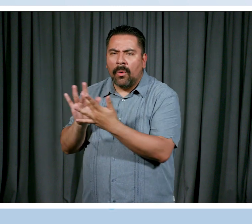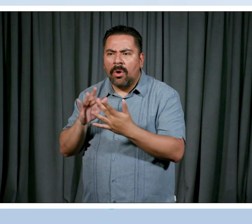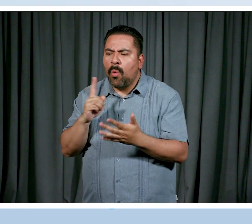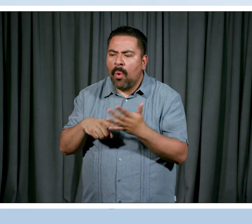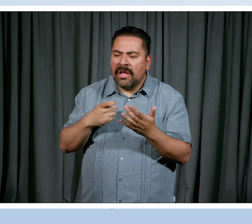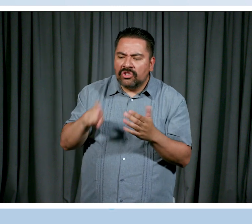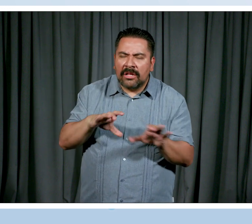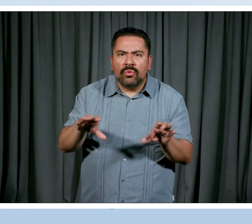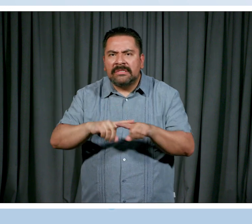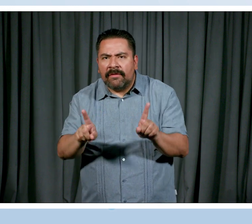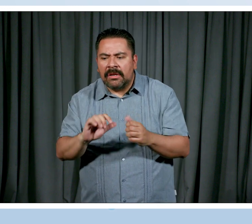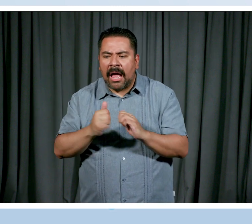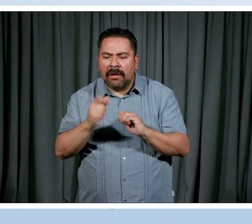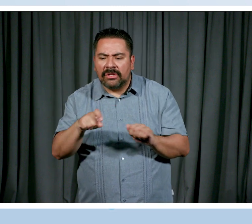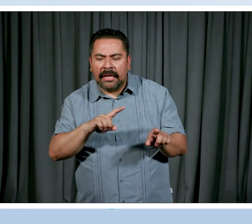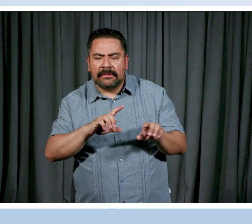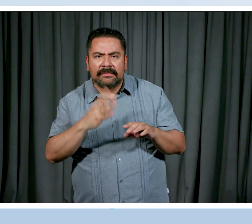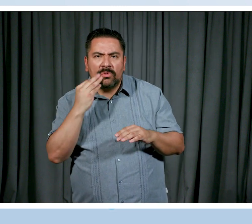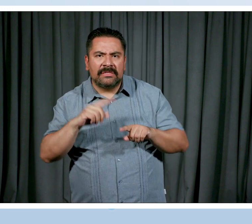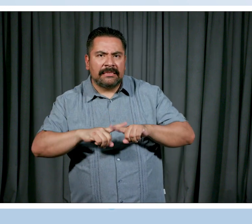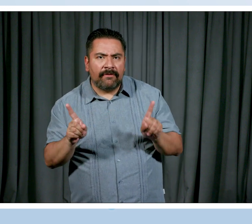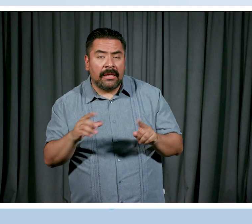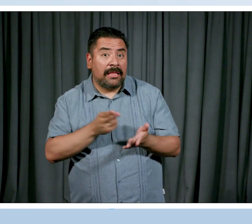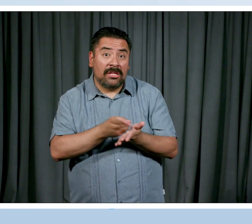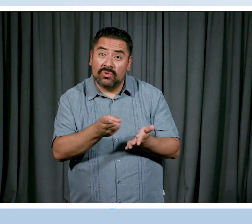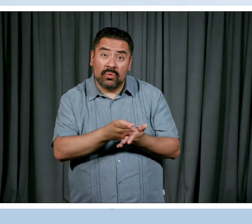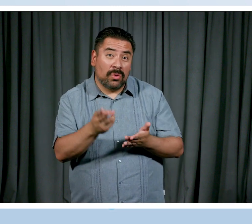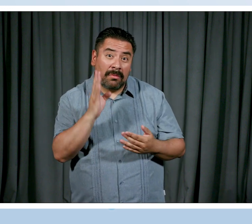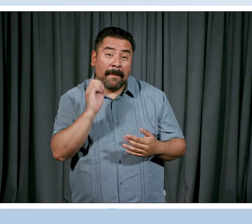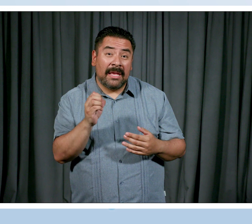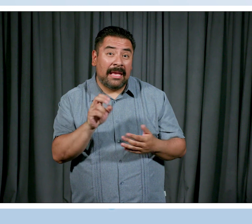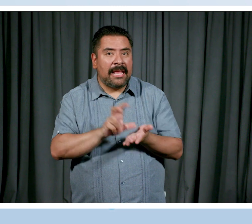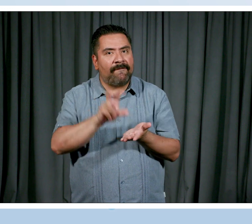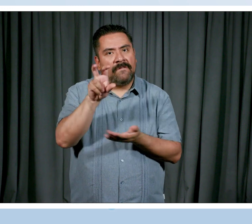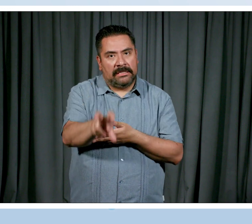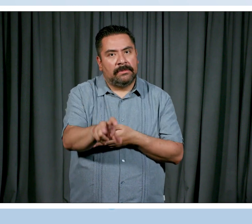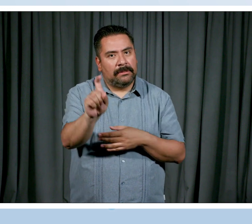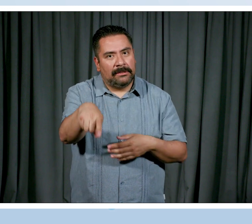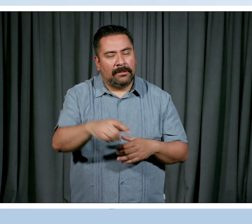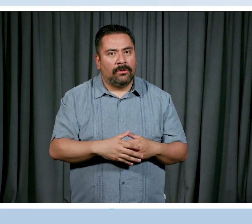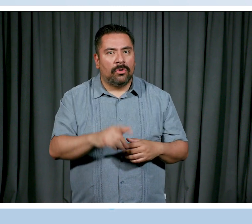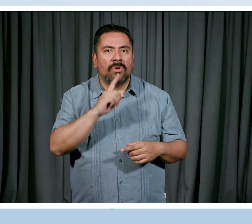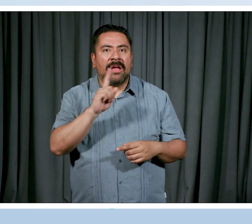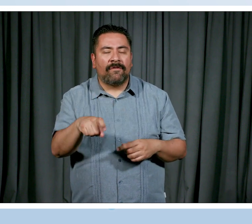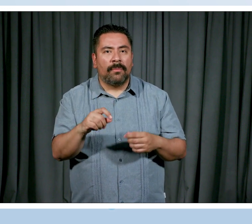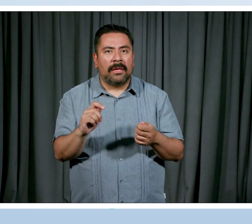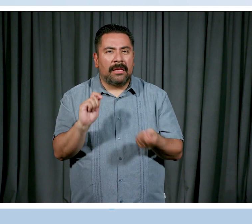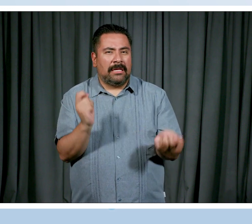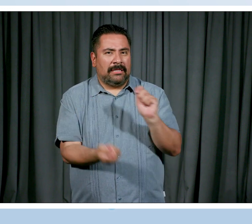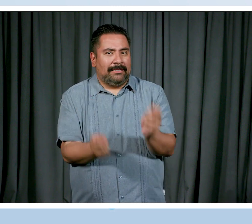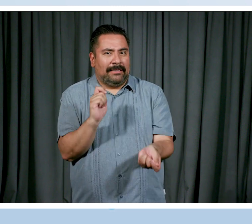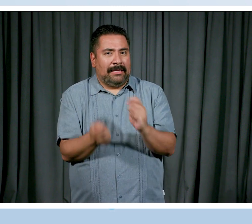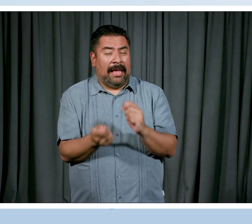doing differently? How should I be experiencing this differently? And the truth is, it's going to be investment. It's going to be some reorg,